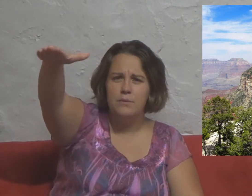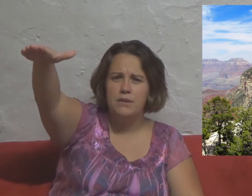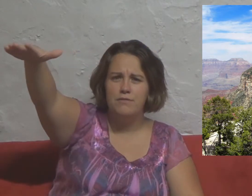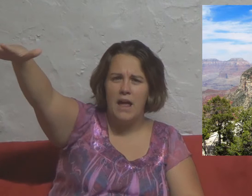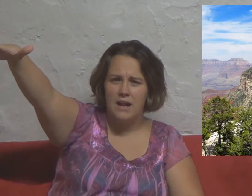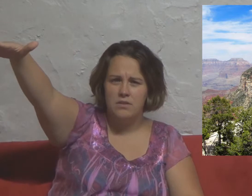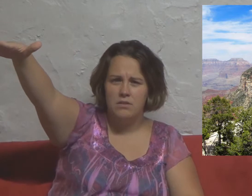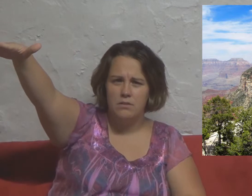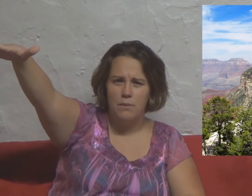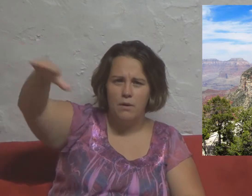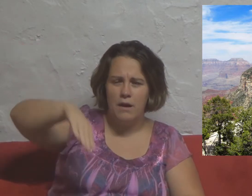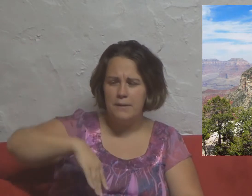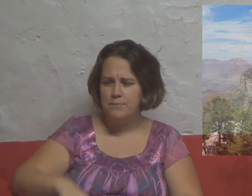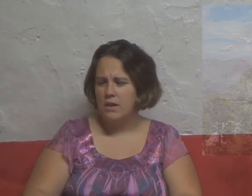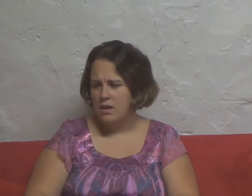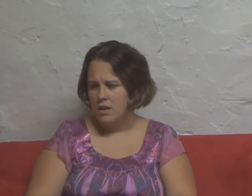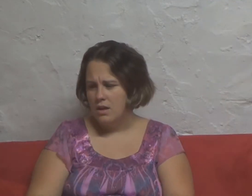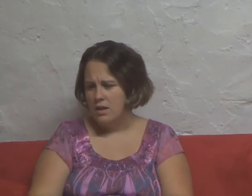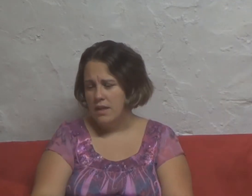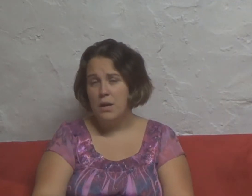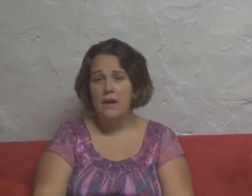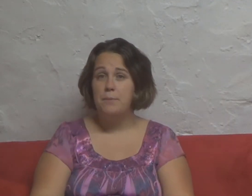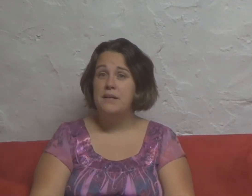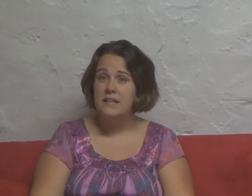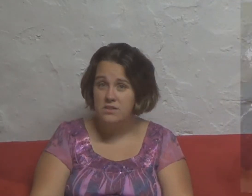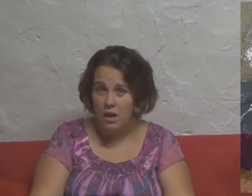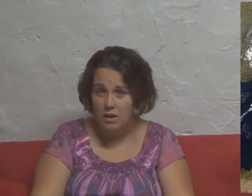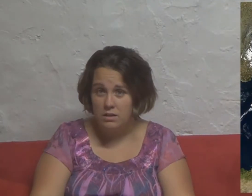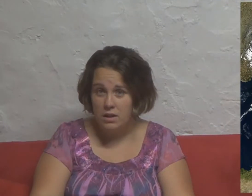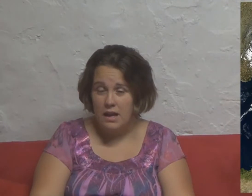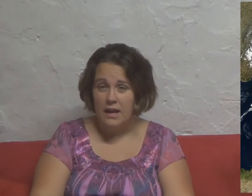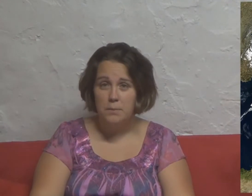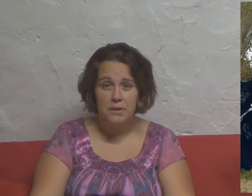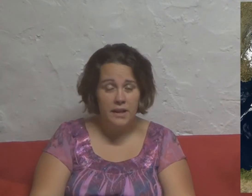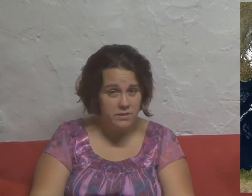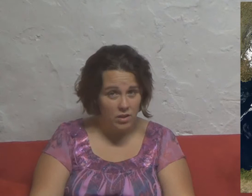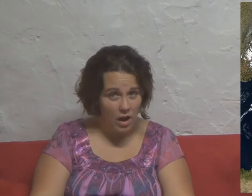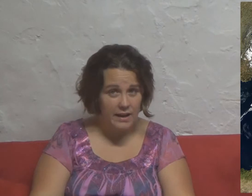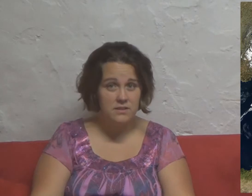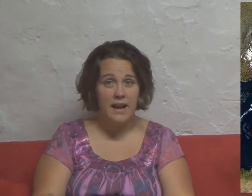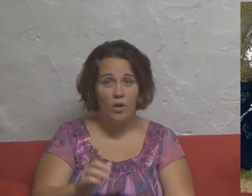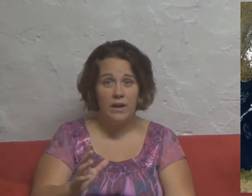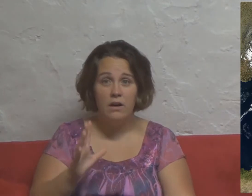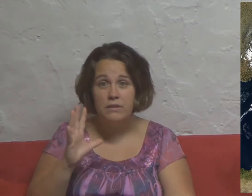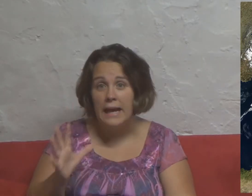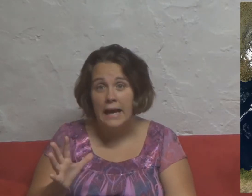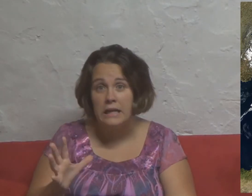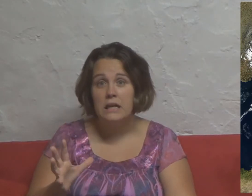really flat. All right? Then you have a peninsula. And a peninsula is an area of land